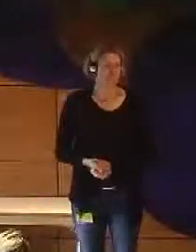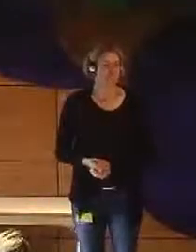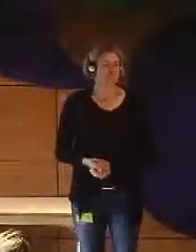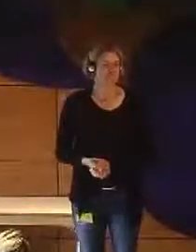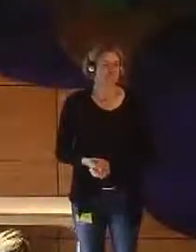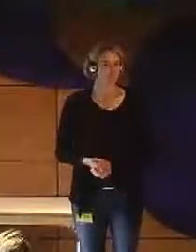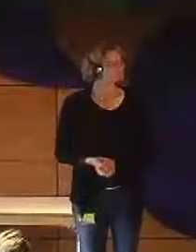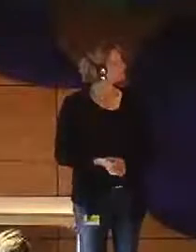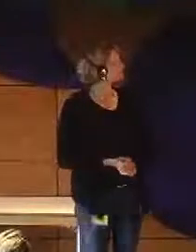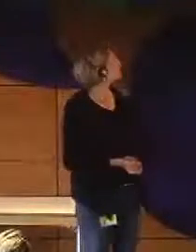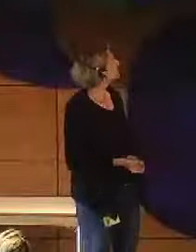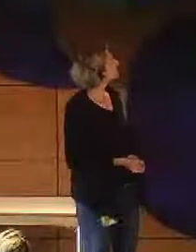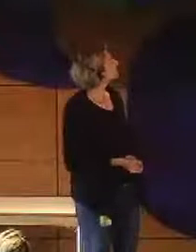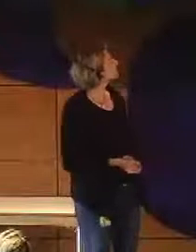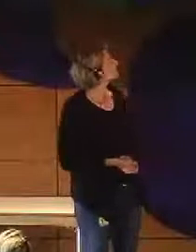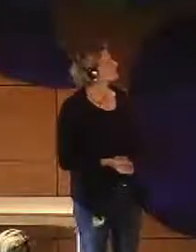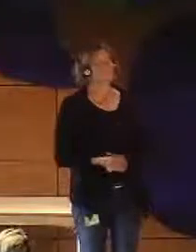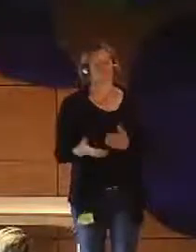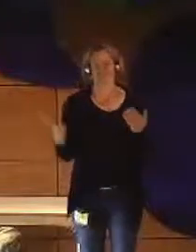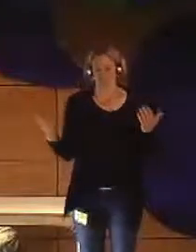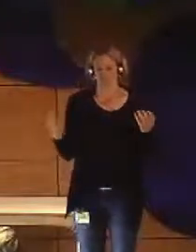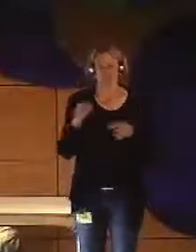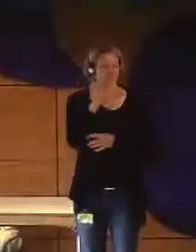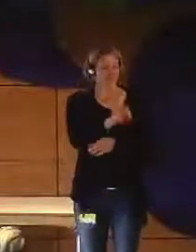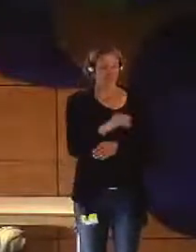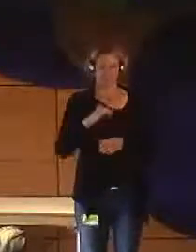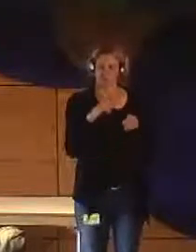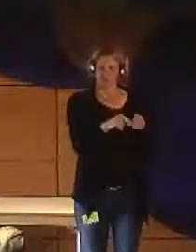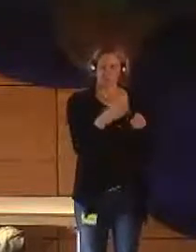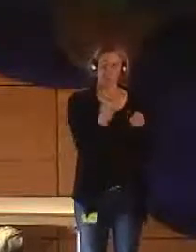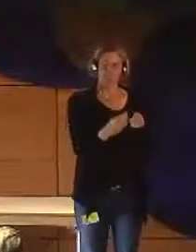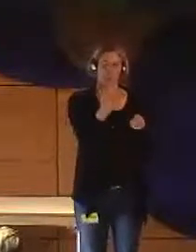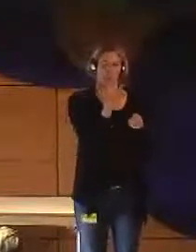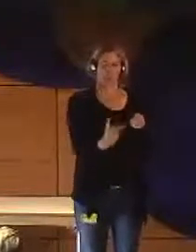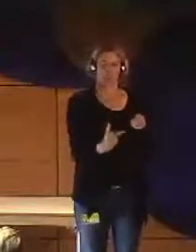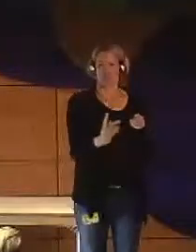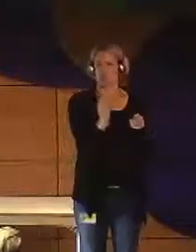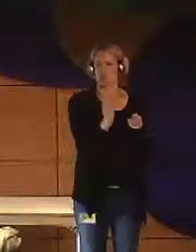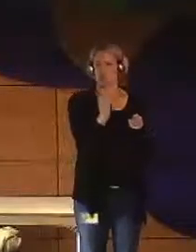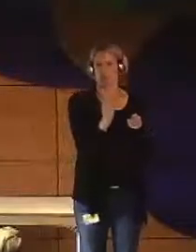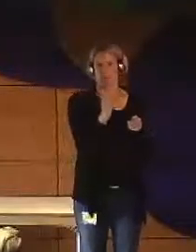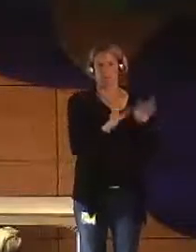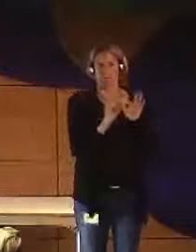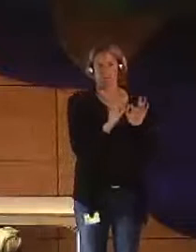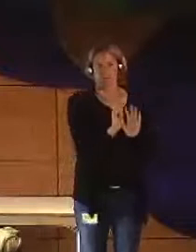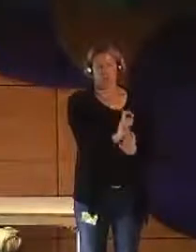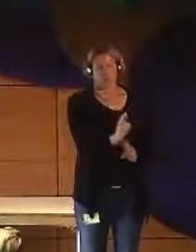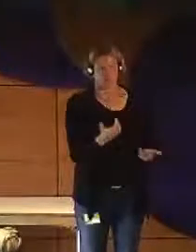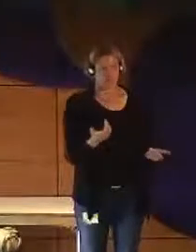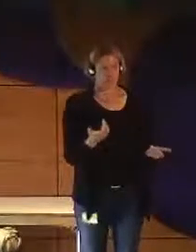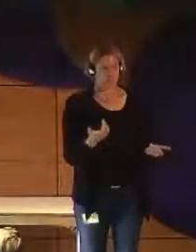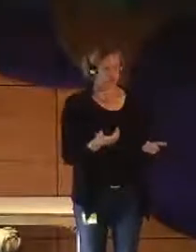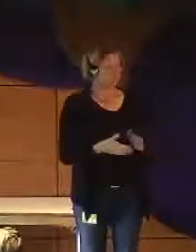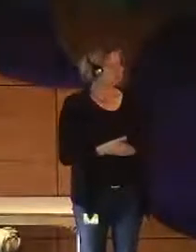So for the girls, we use synthetic estrogen, and we then went up on the